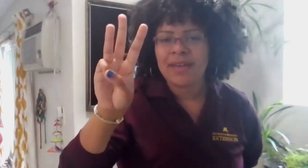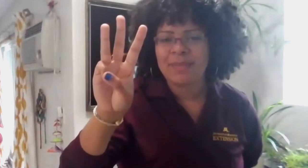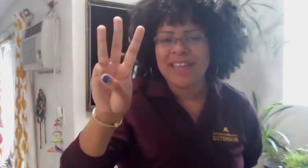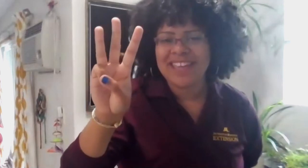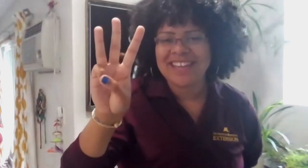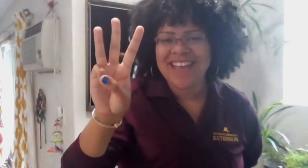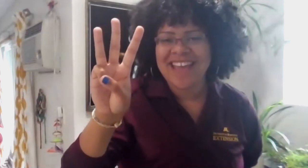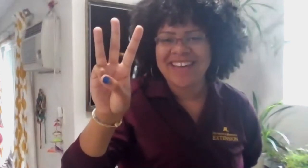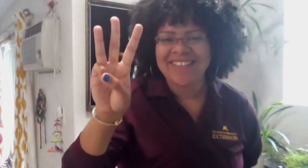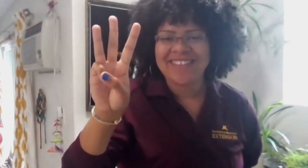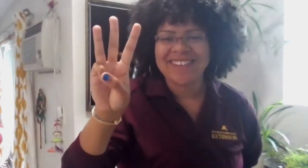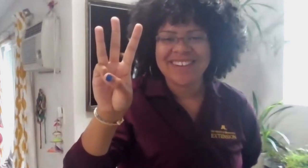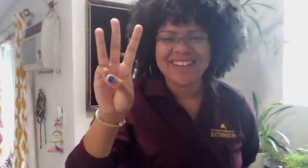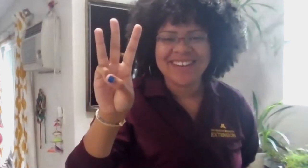Your pinky down.